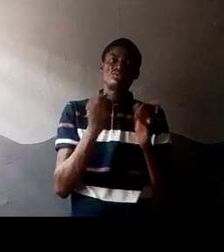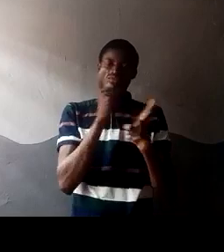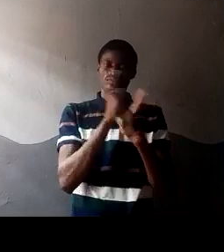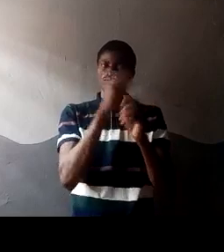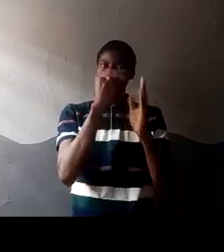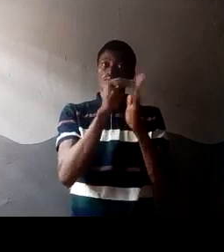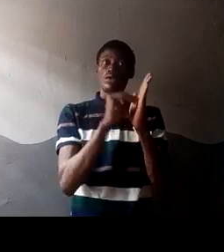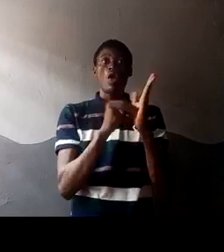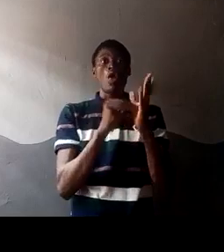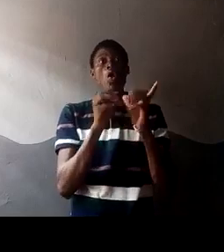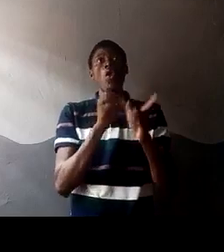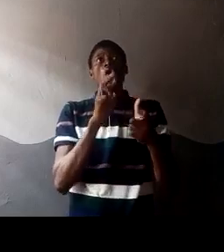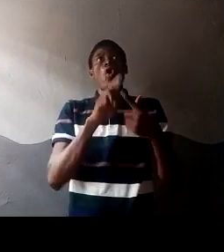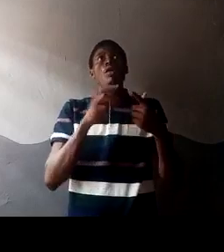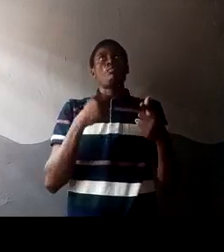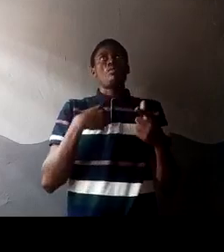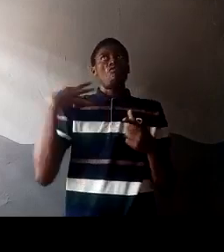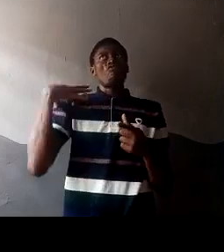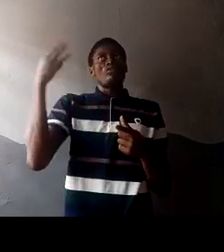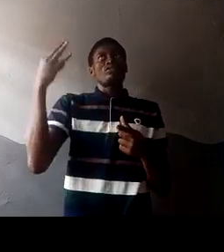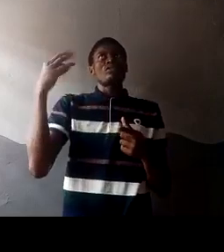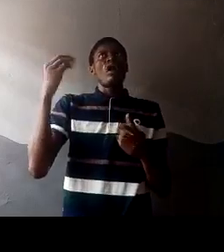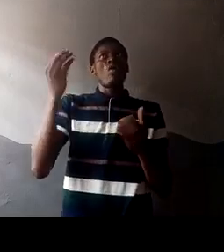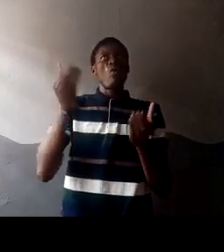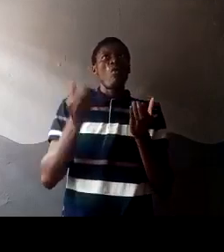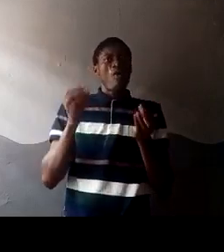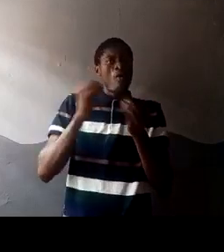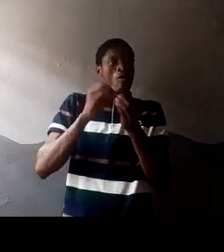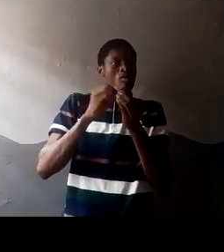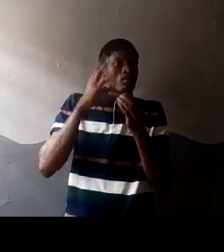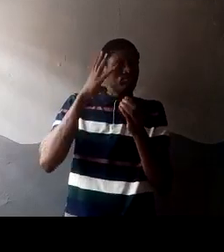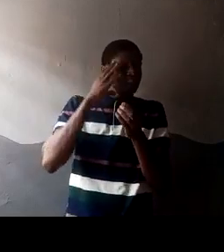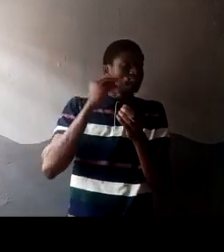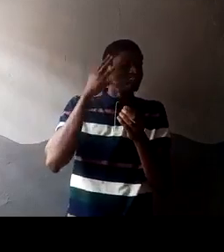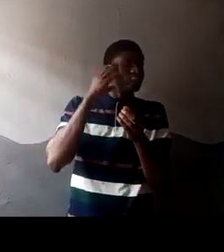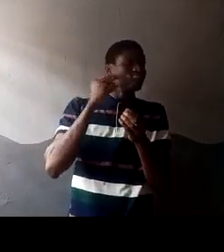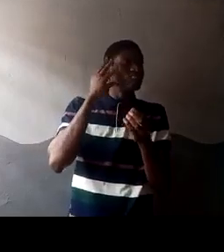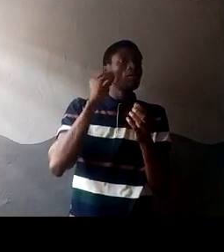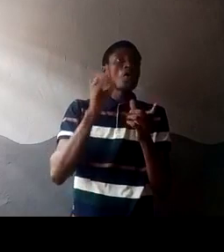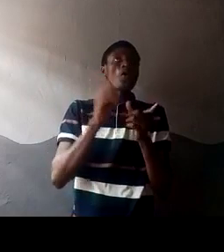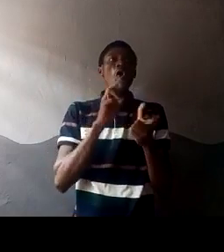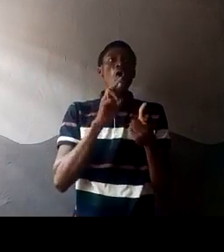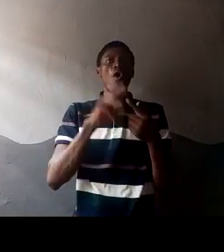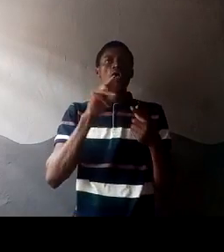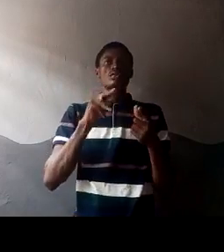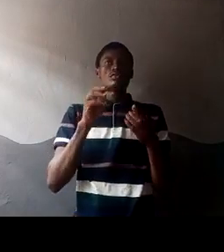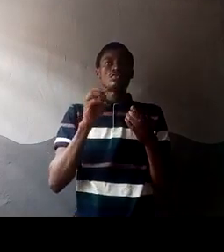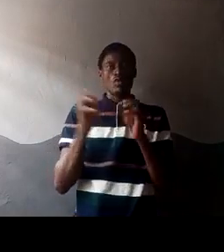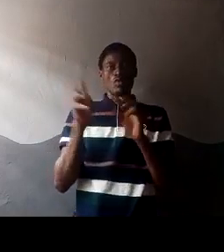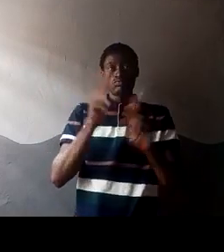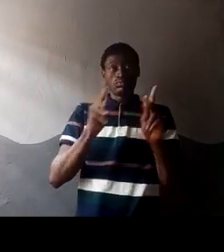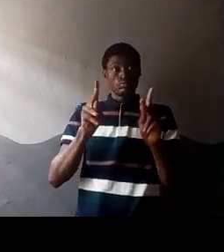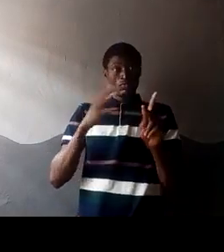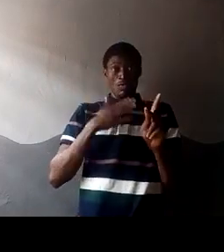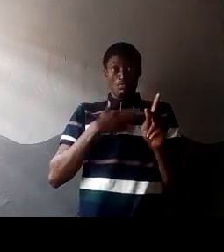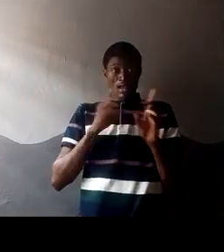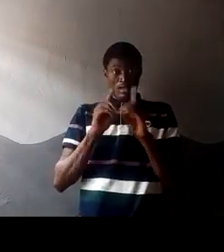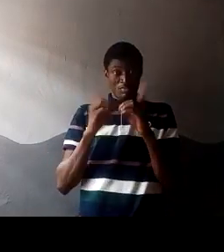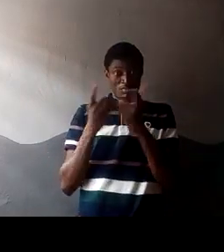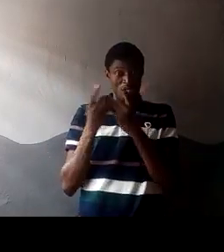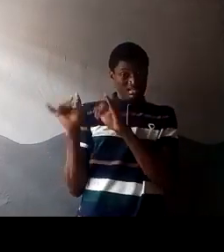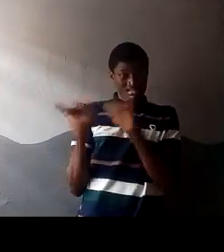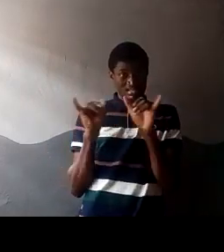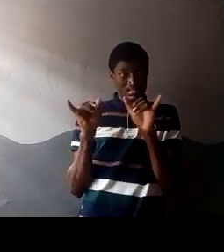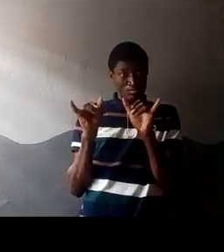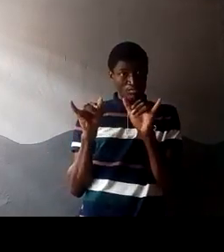volunteering. It could be that you would like to meet people in your field, global leaders in your field by attending conferences. It